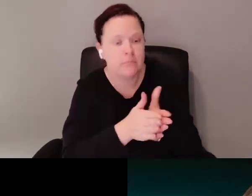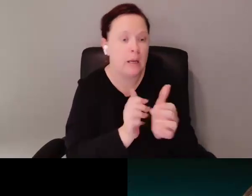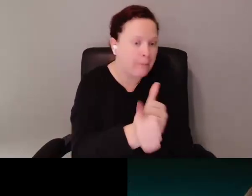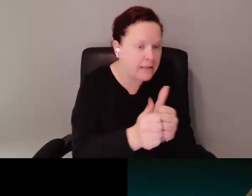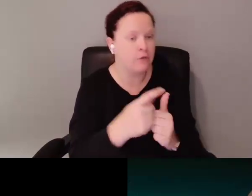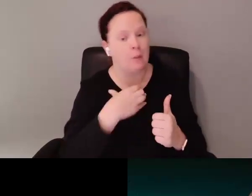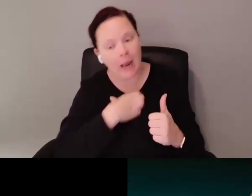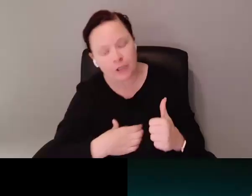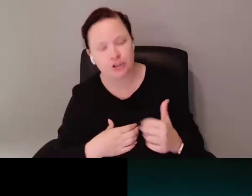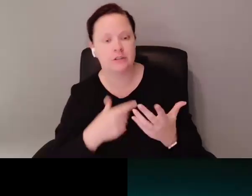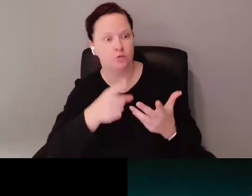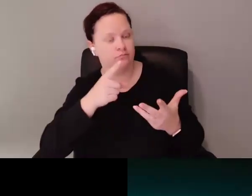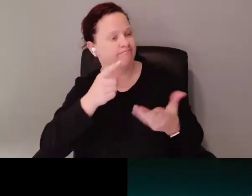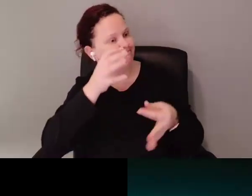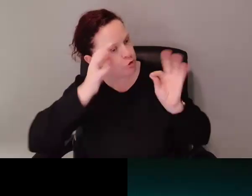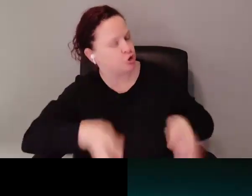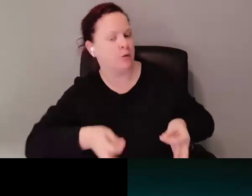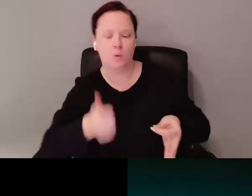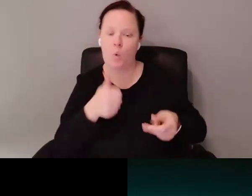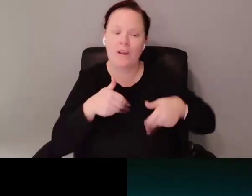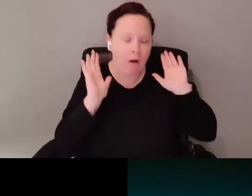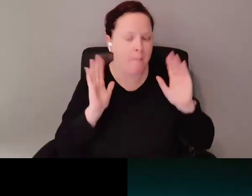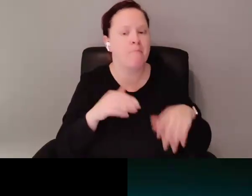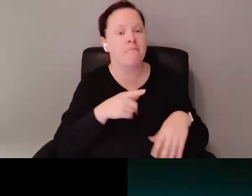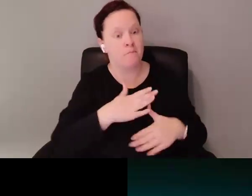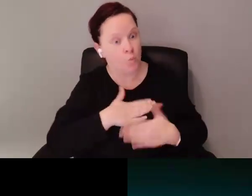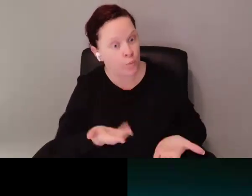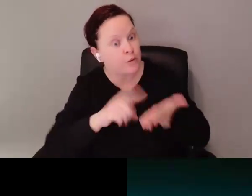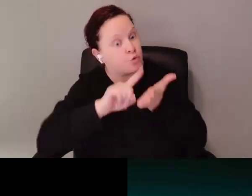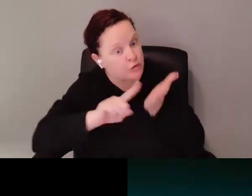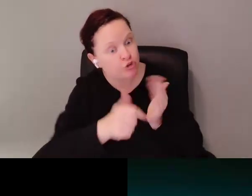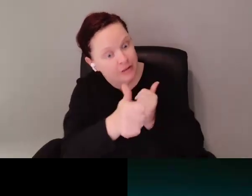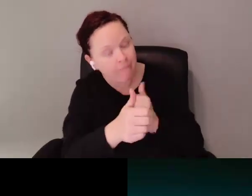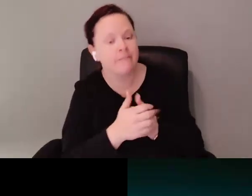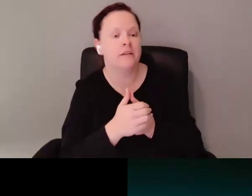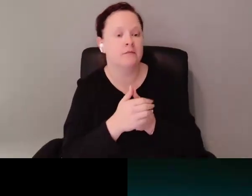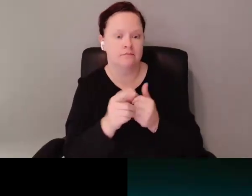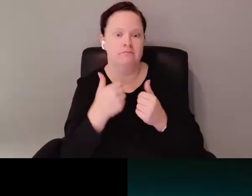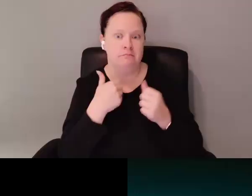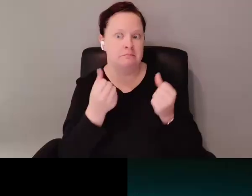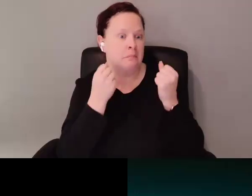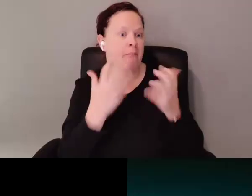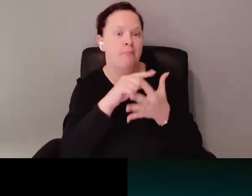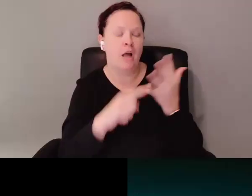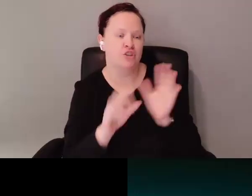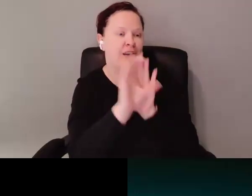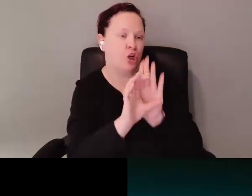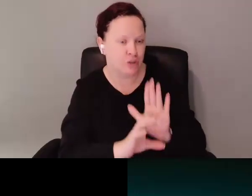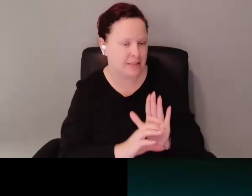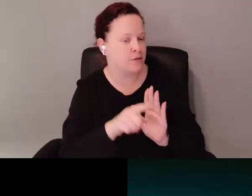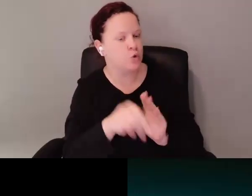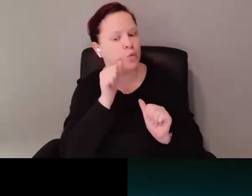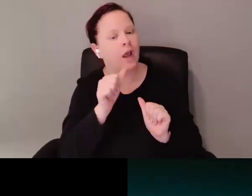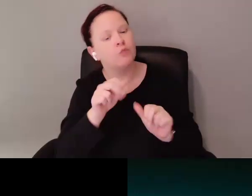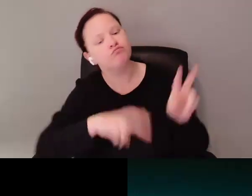Are you determined and never give up? Are you willing to research? So it's got a bunch of characteristics that you can look